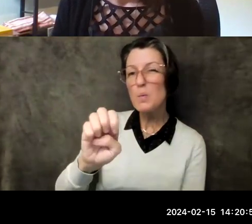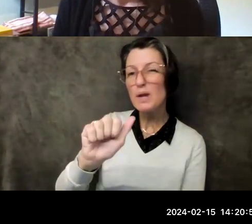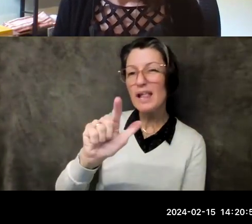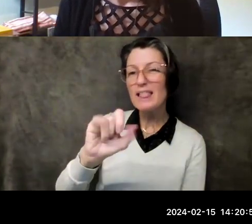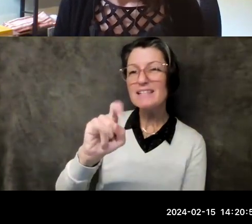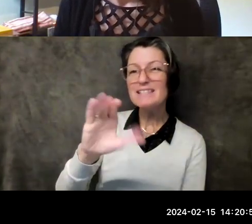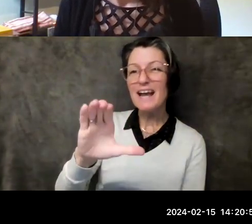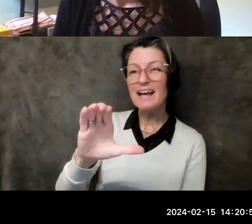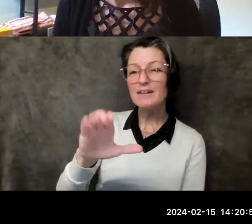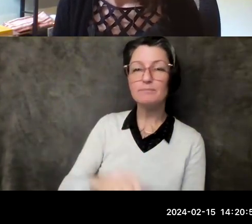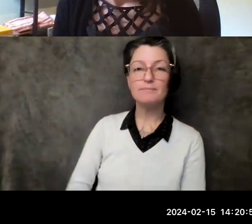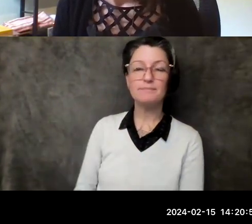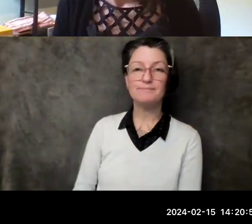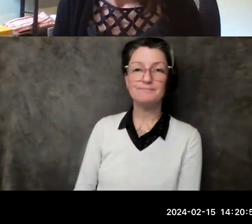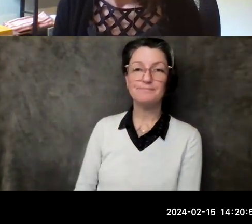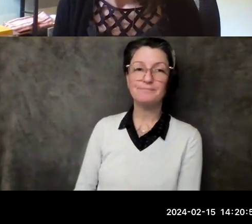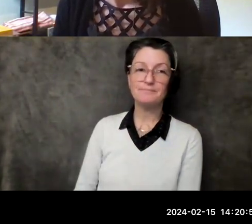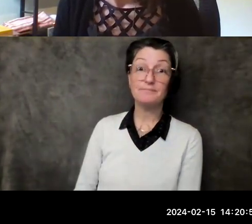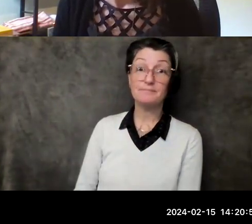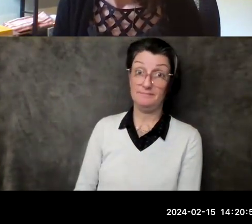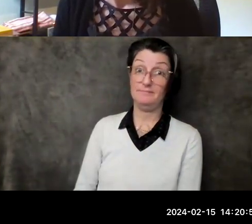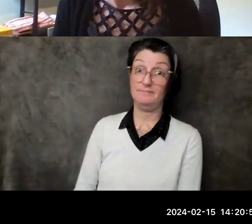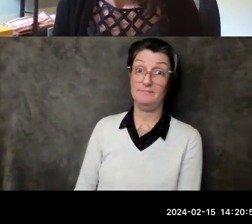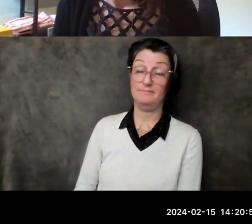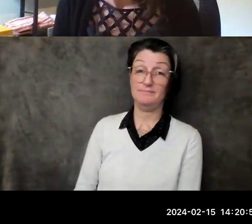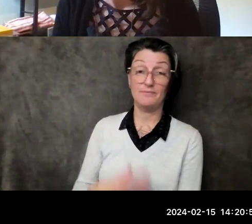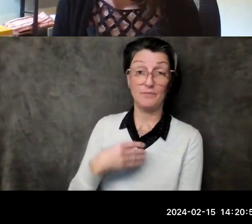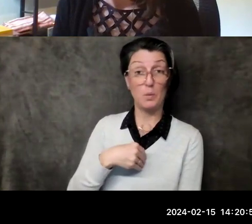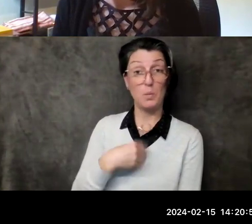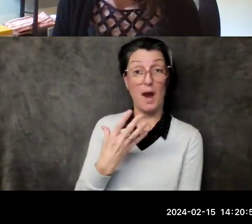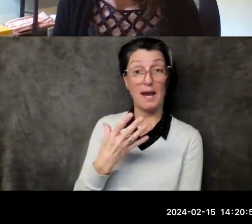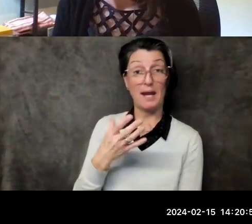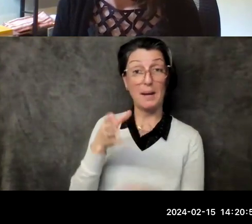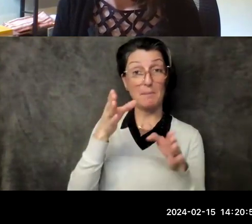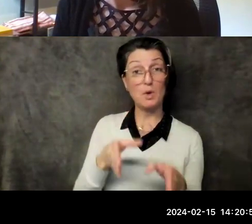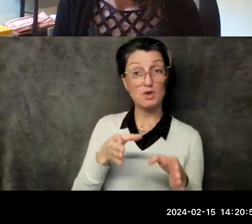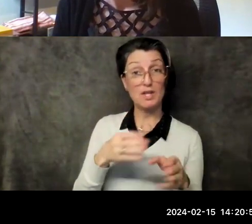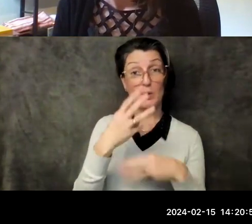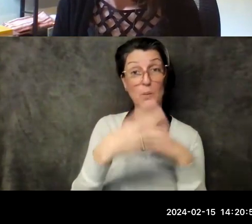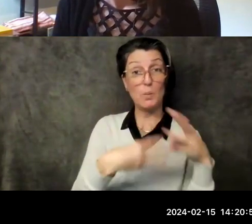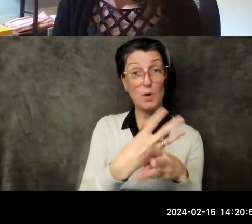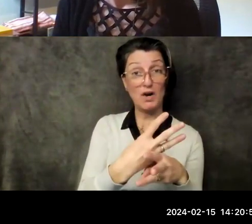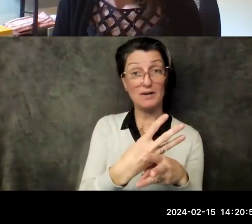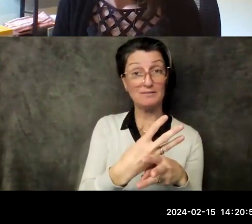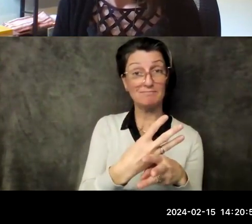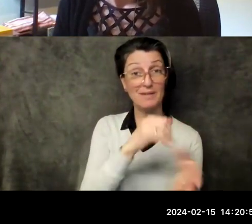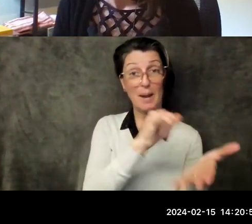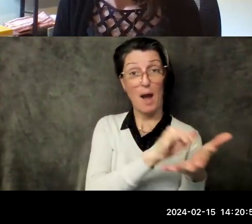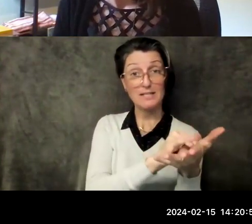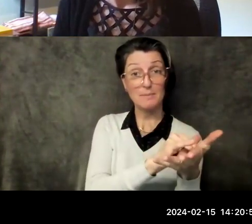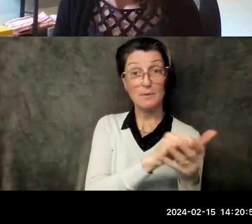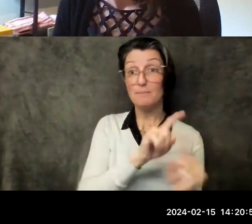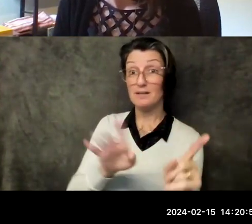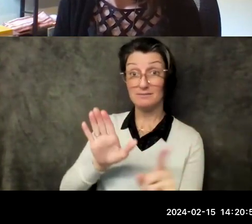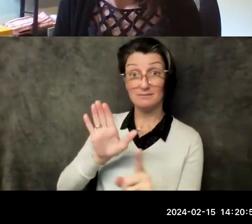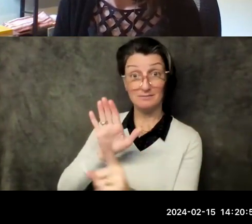So it's like, yeah, in your world it's not realistic, but he's saying it with the authority of someone who's